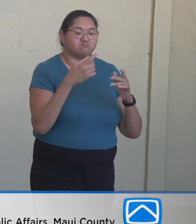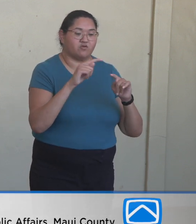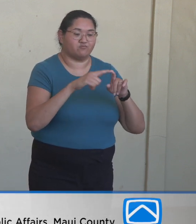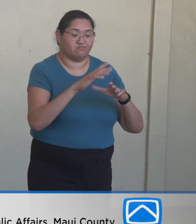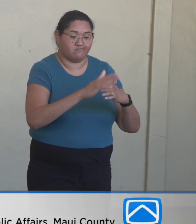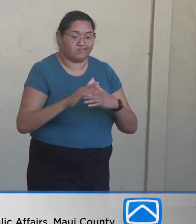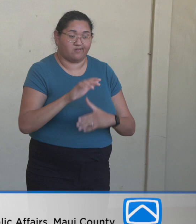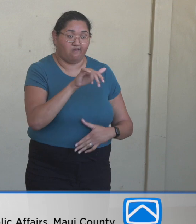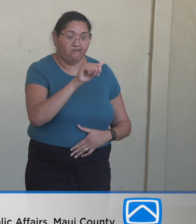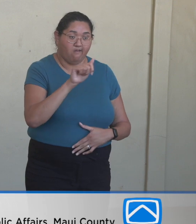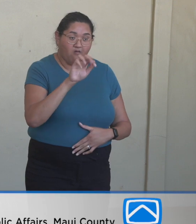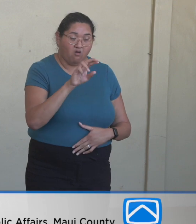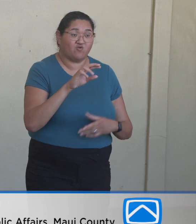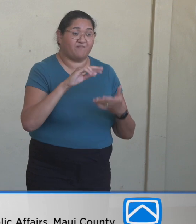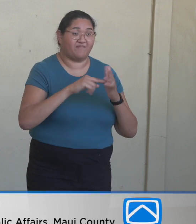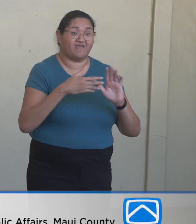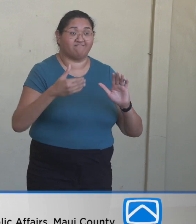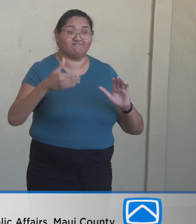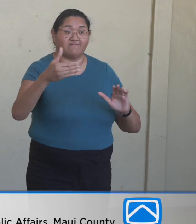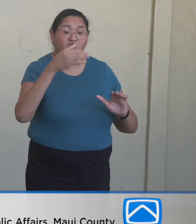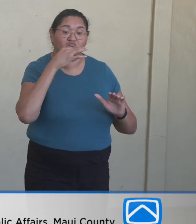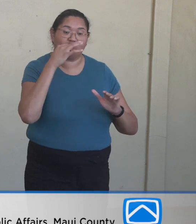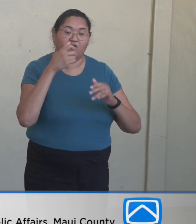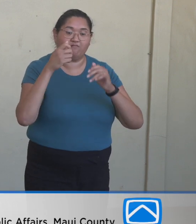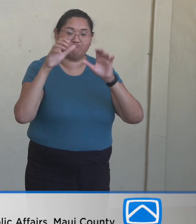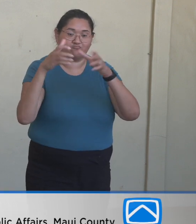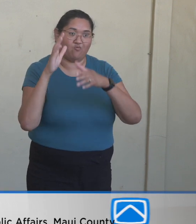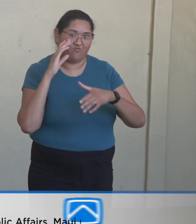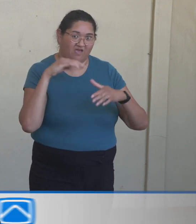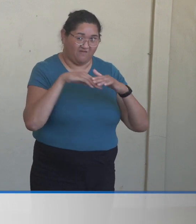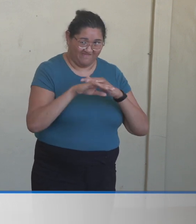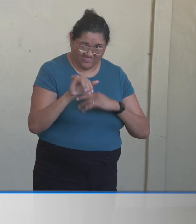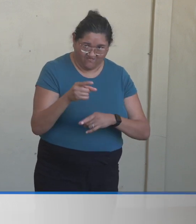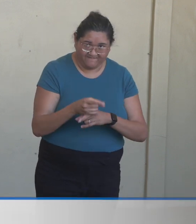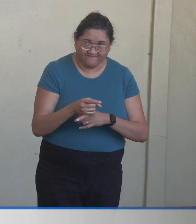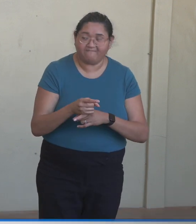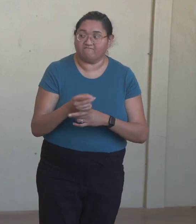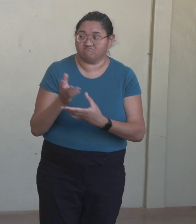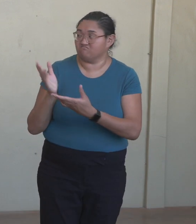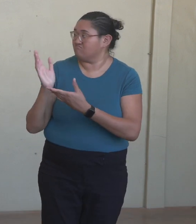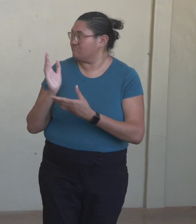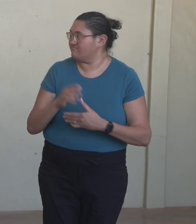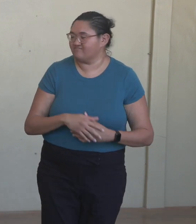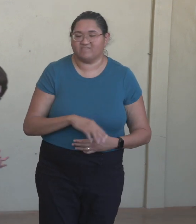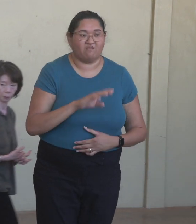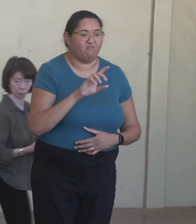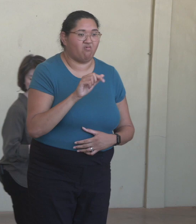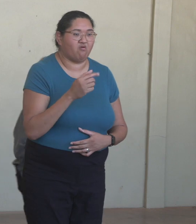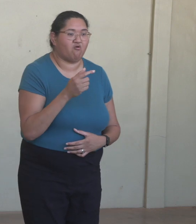completing the AARs so that the incoming administration would have them, correct? We'll allow that?